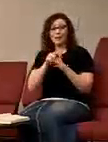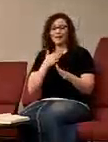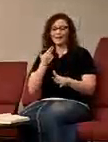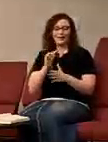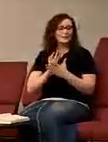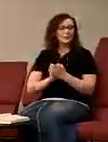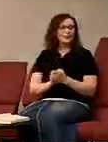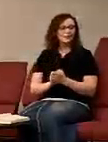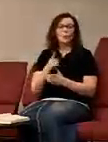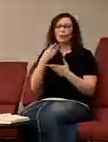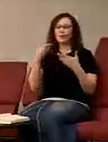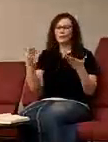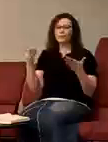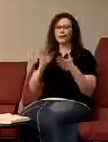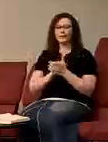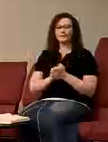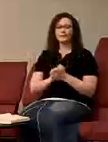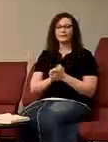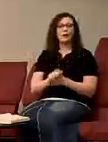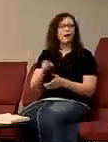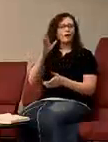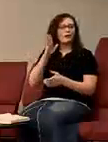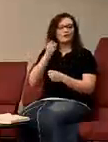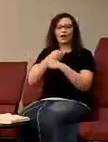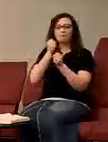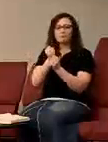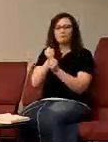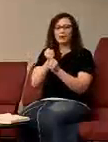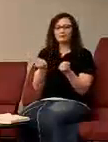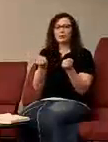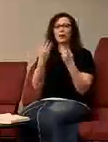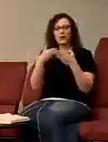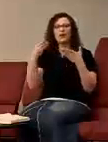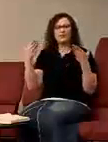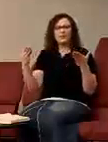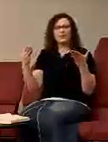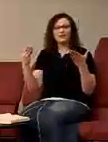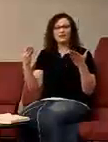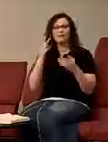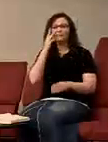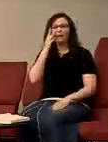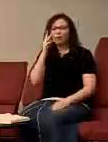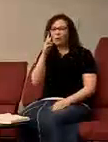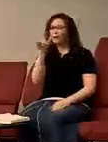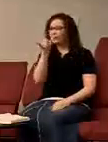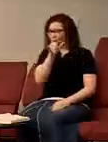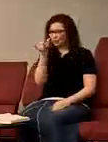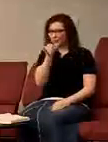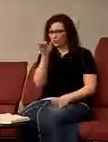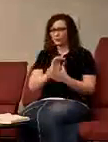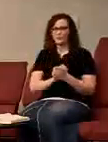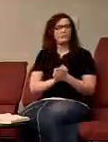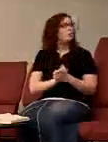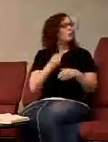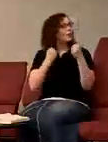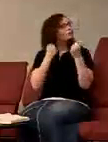so anyway, one of the things, you know, God makes a lot of things that look similar. We got like cars